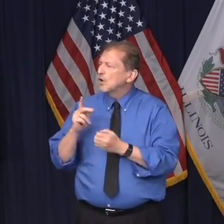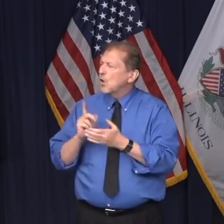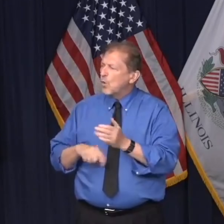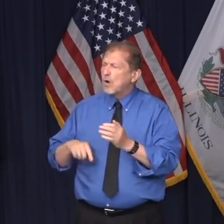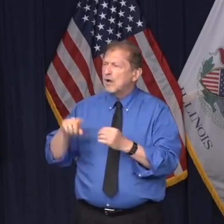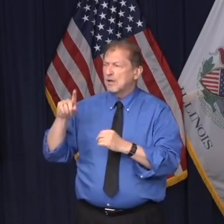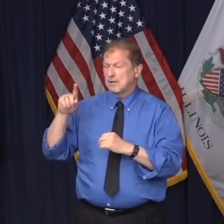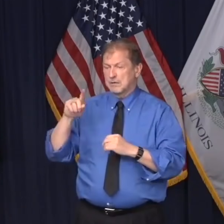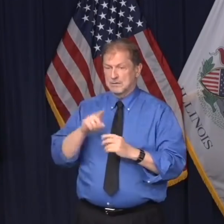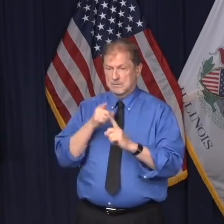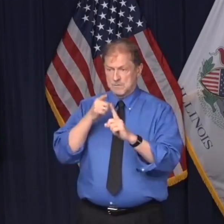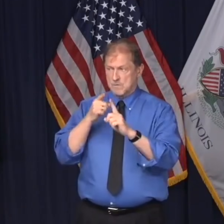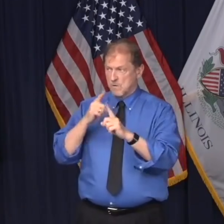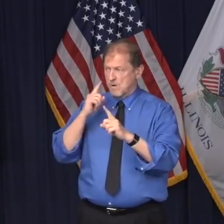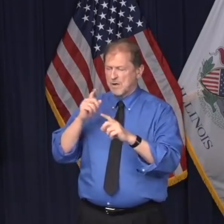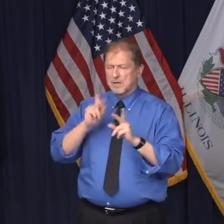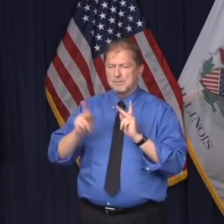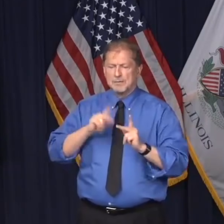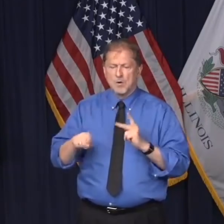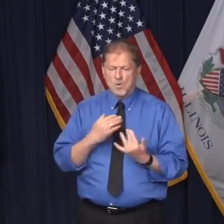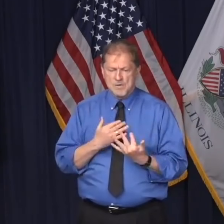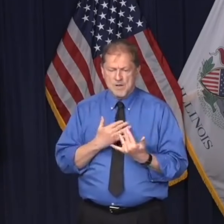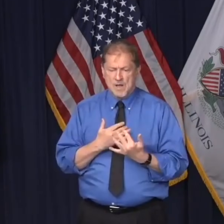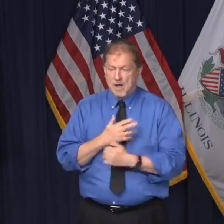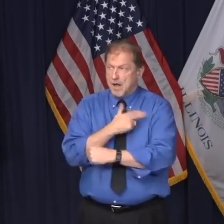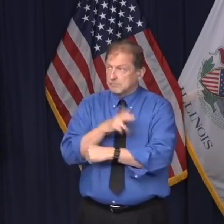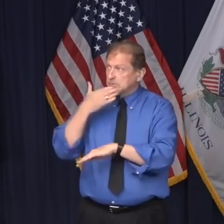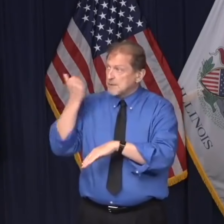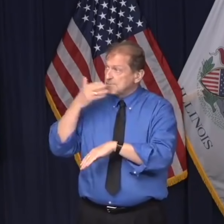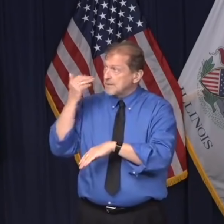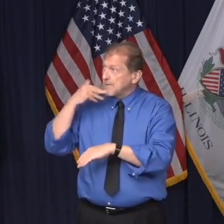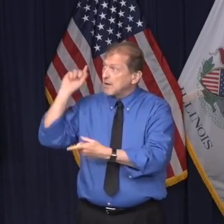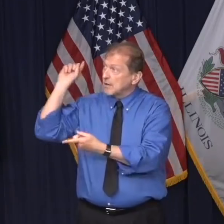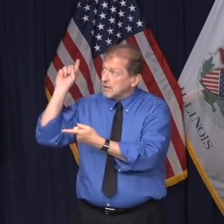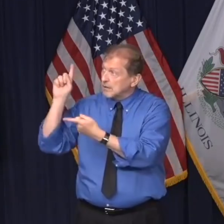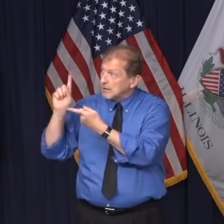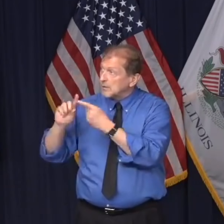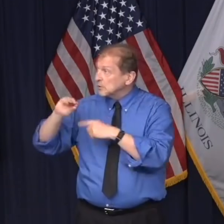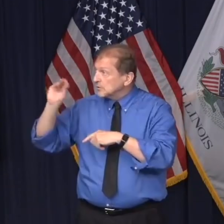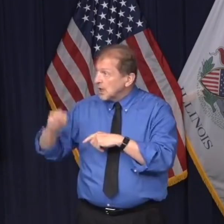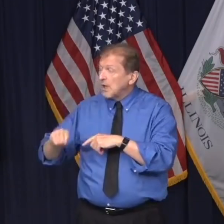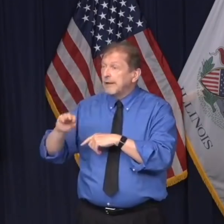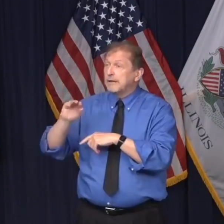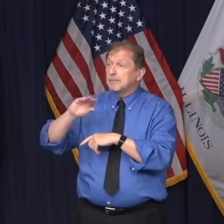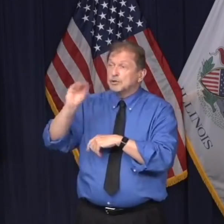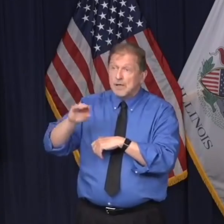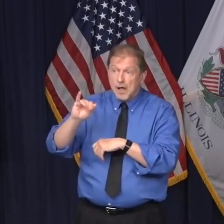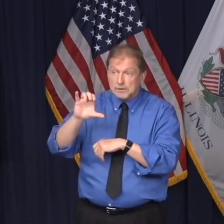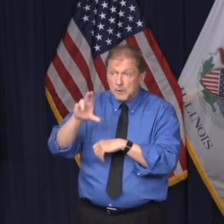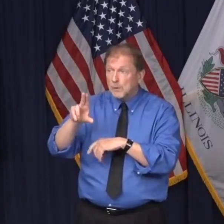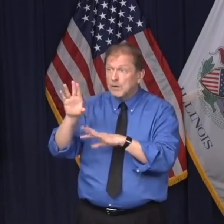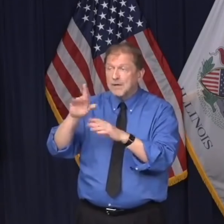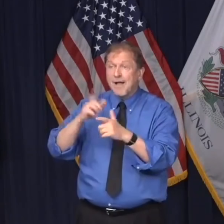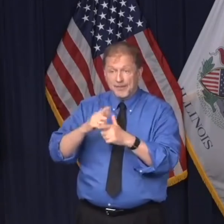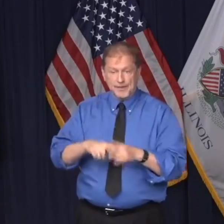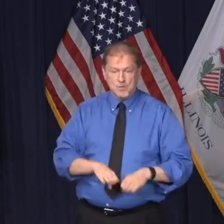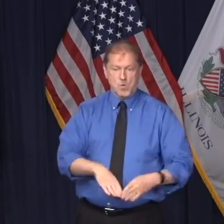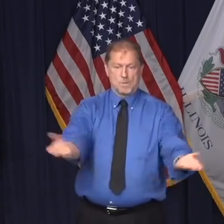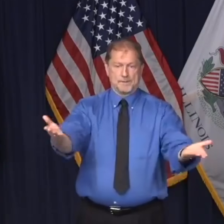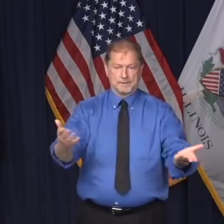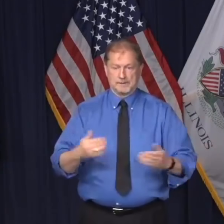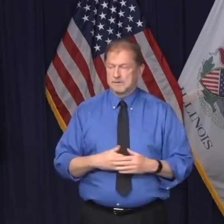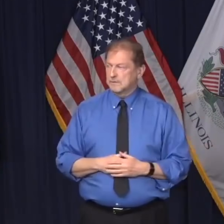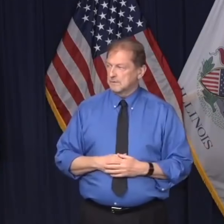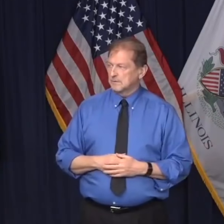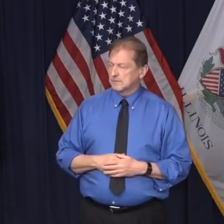like in order for the layperson to know how the state is doing? Is it percentage of all beds, just ICU beds, et cetera? In order to judge,